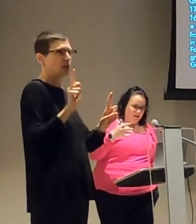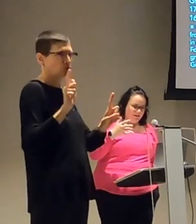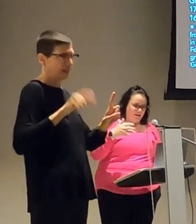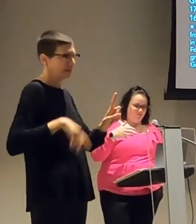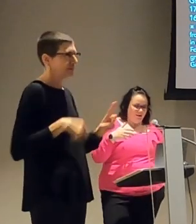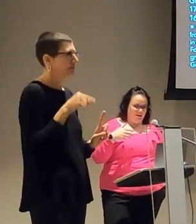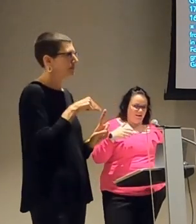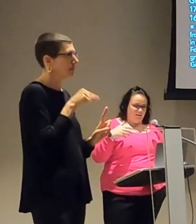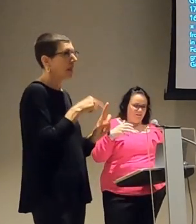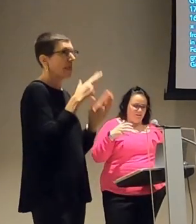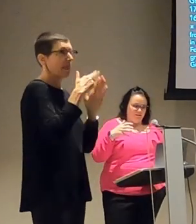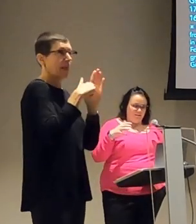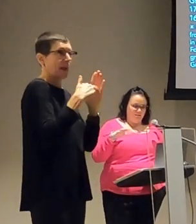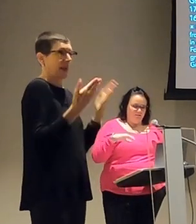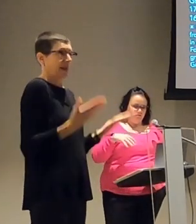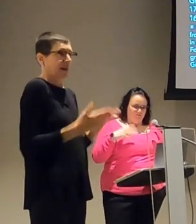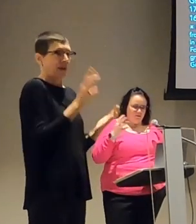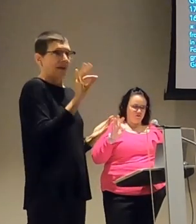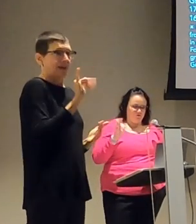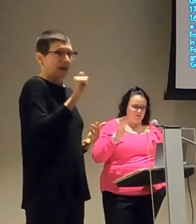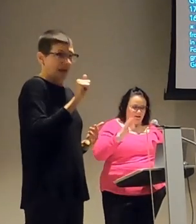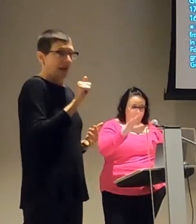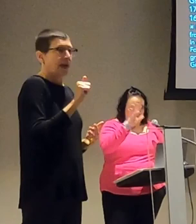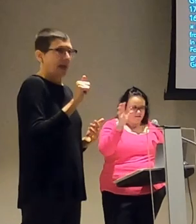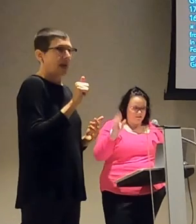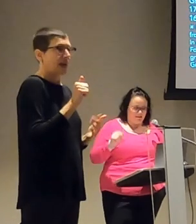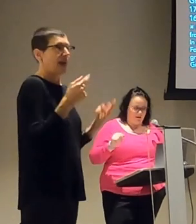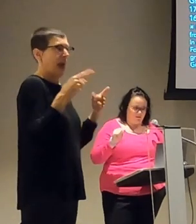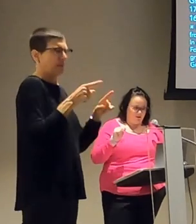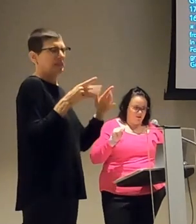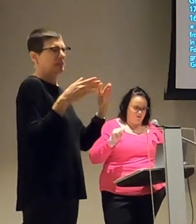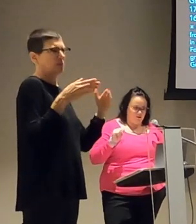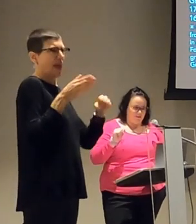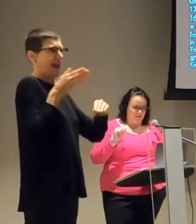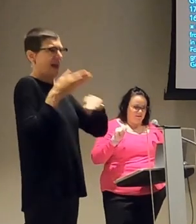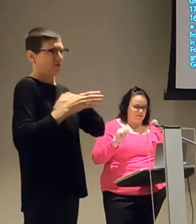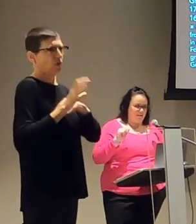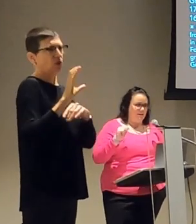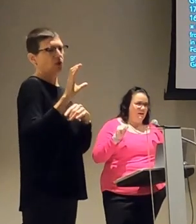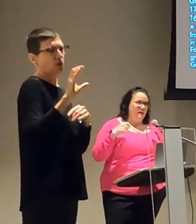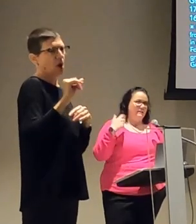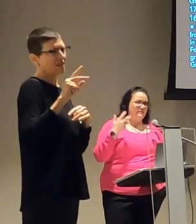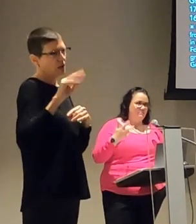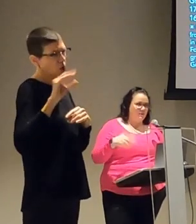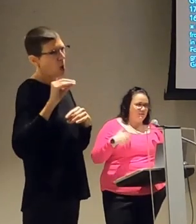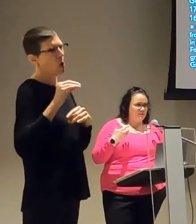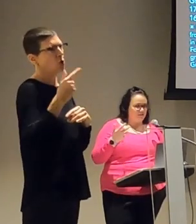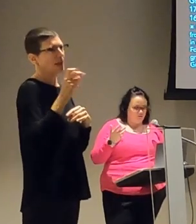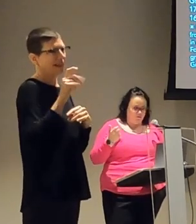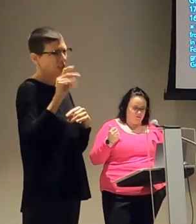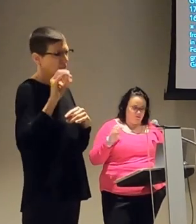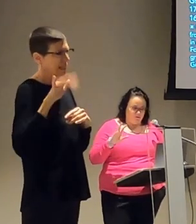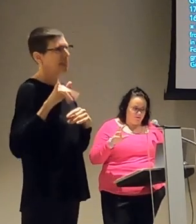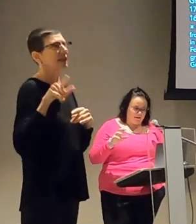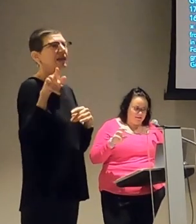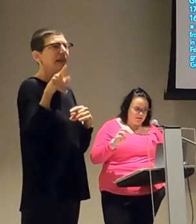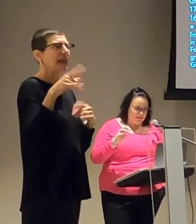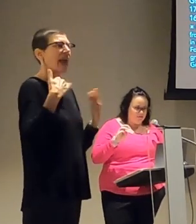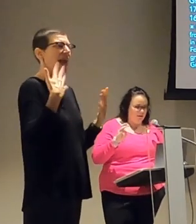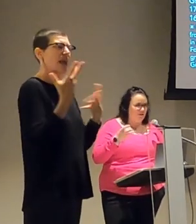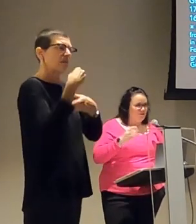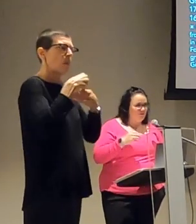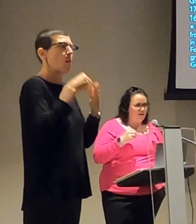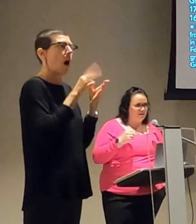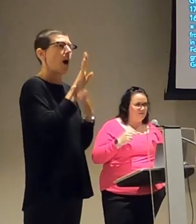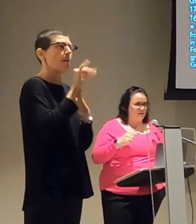the painting of the FIA falls shortly after, as I said, Caravaggio and Gentileschi, and he's embracing some of those Baroque